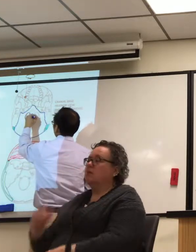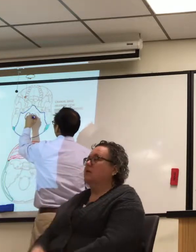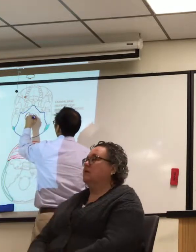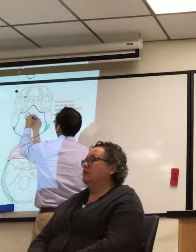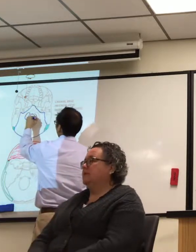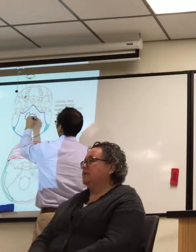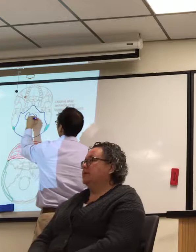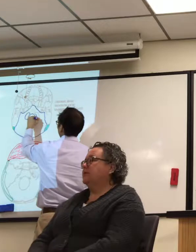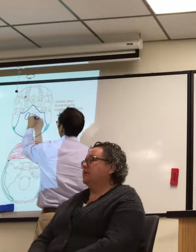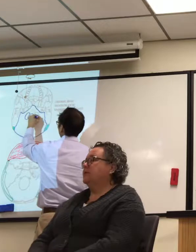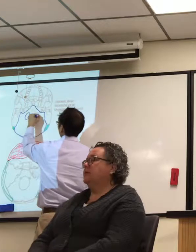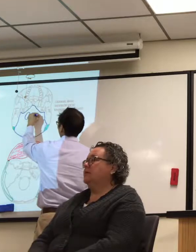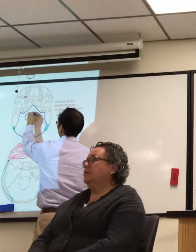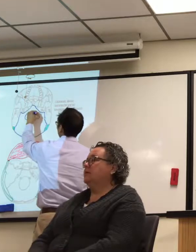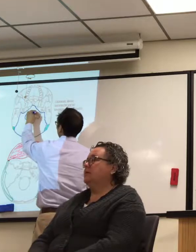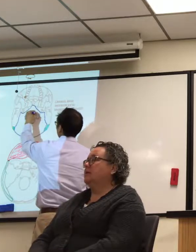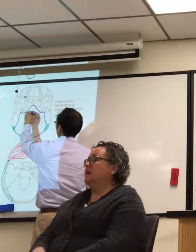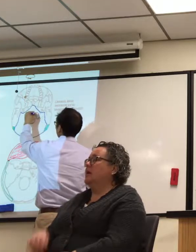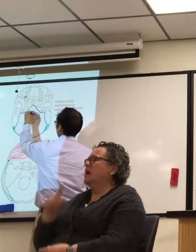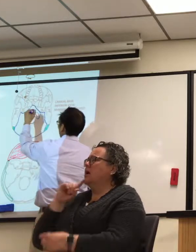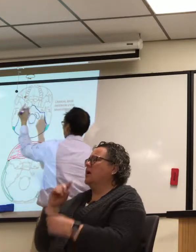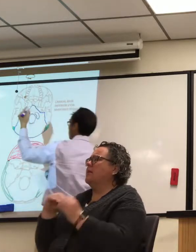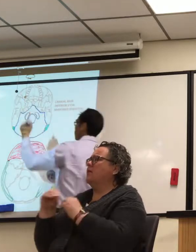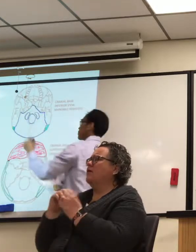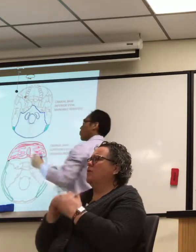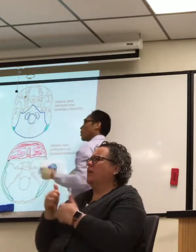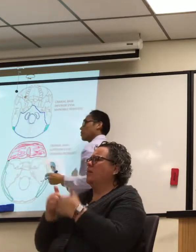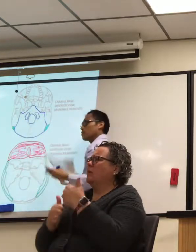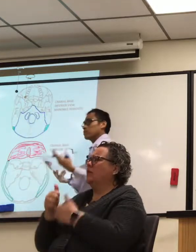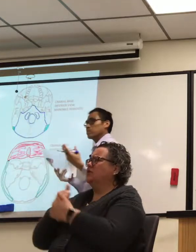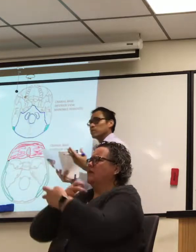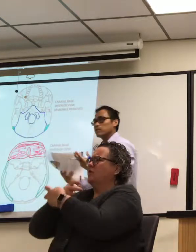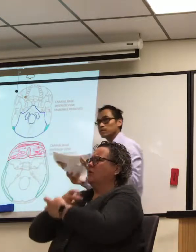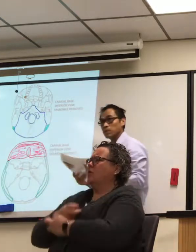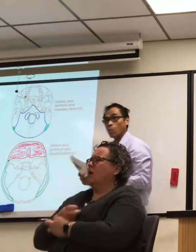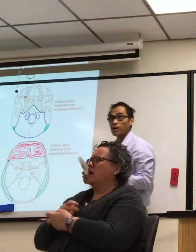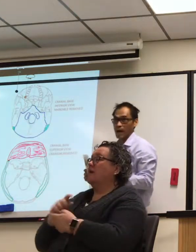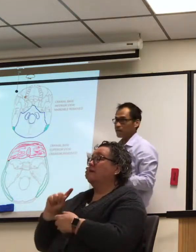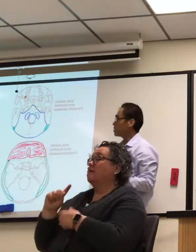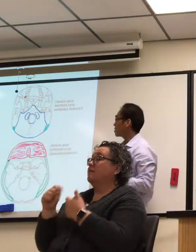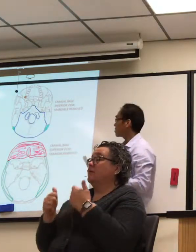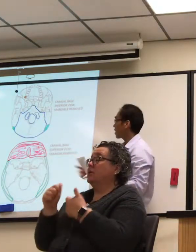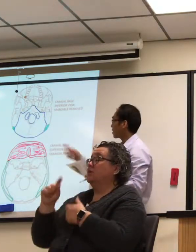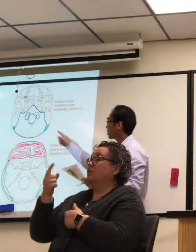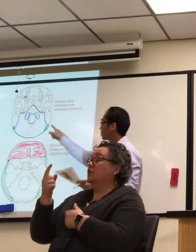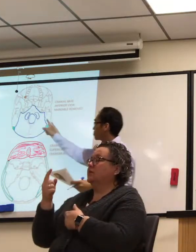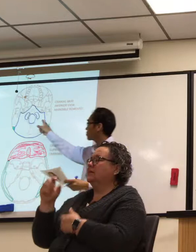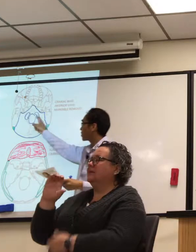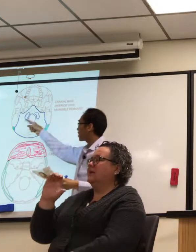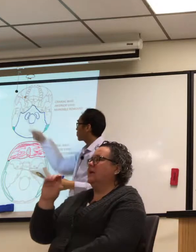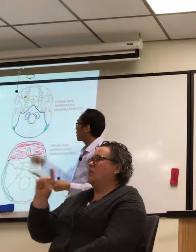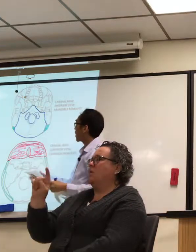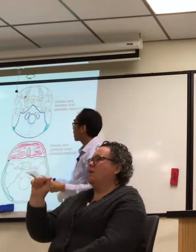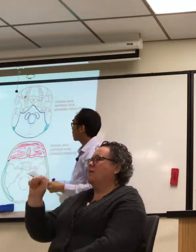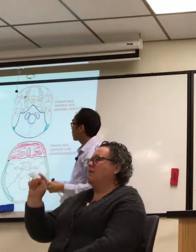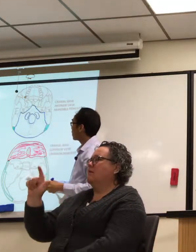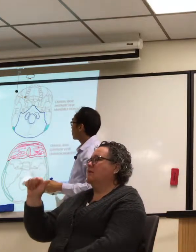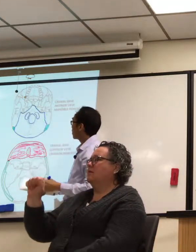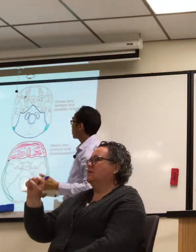with which vertebra? What's the first one? C1 atlas. Okay, we'll